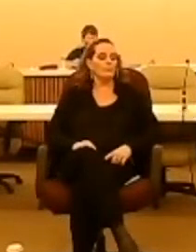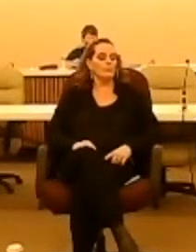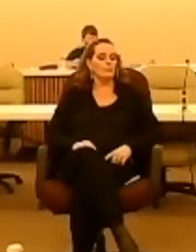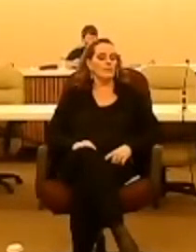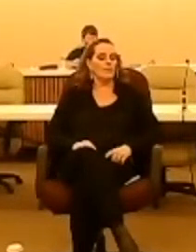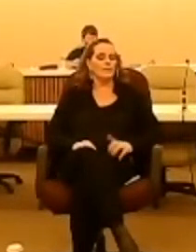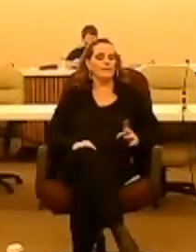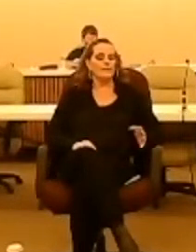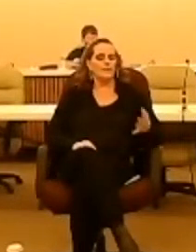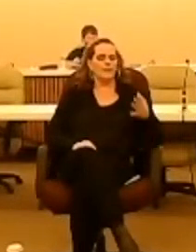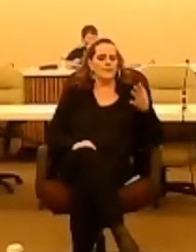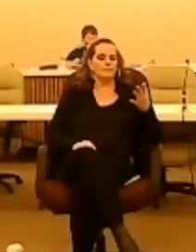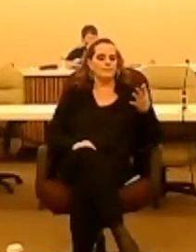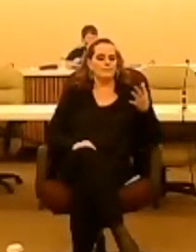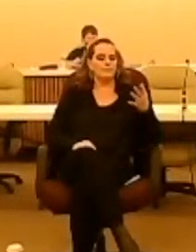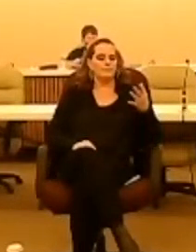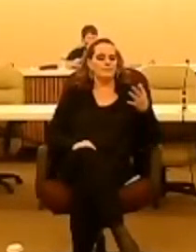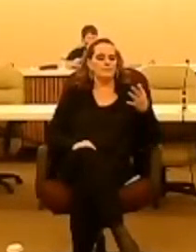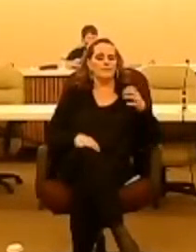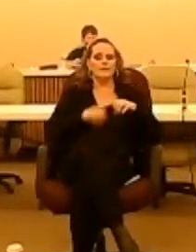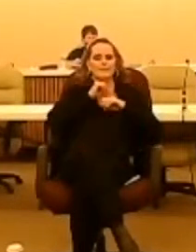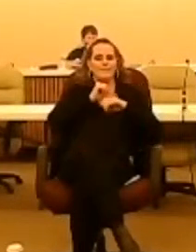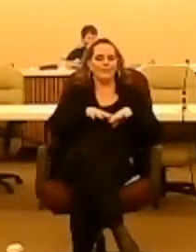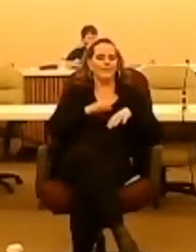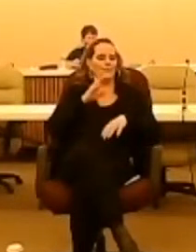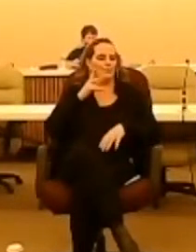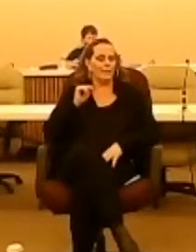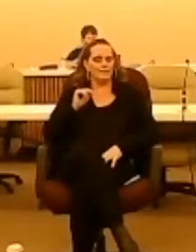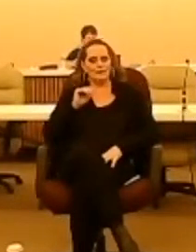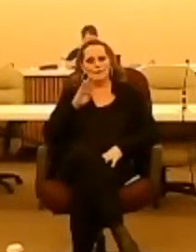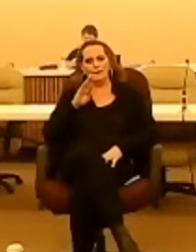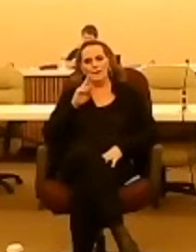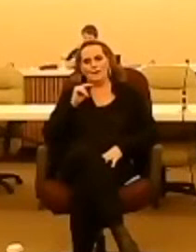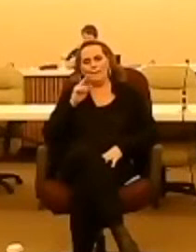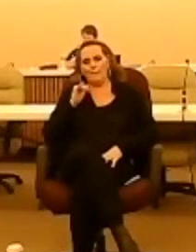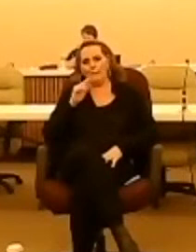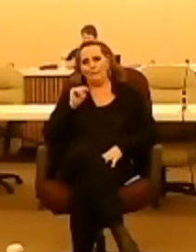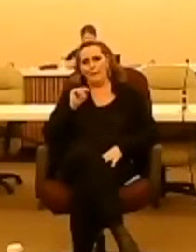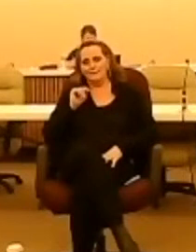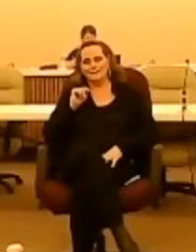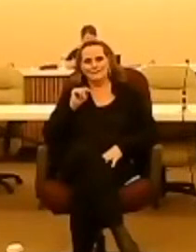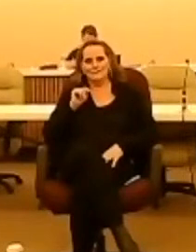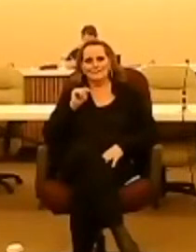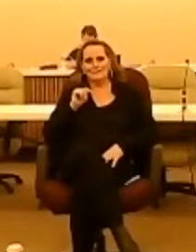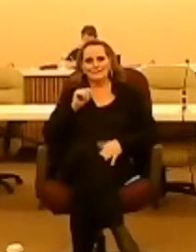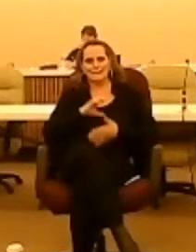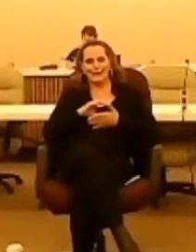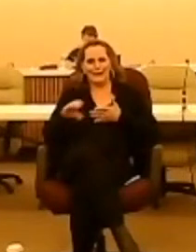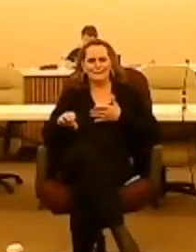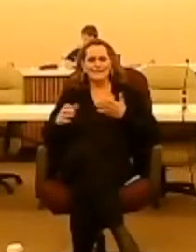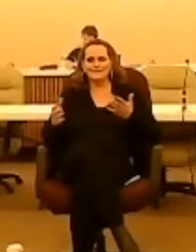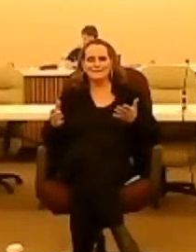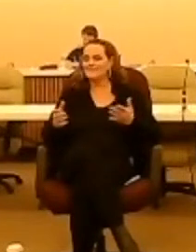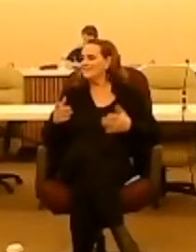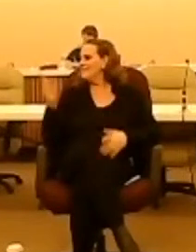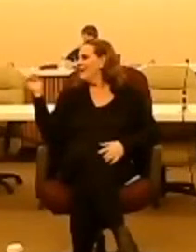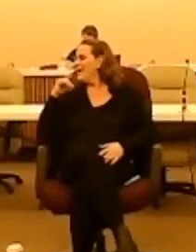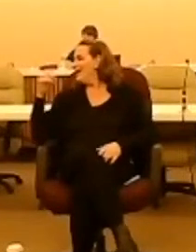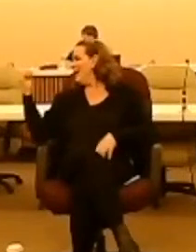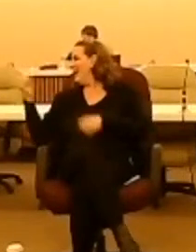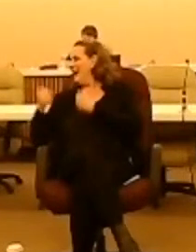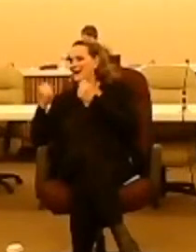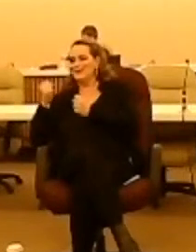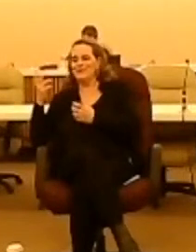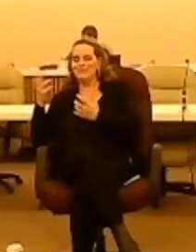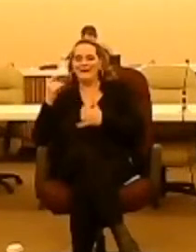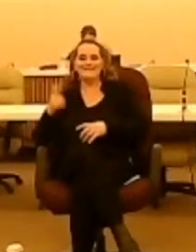but bundt cakes. Looks like they're getting close to opening up down at the Market